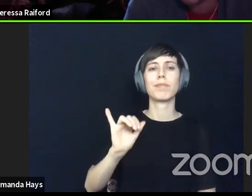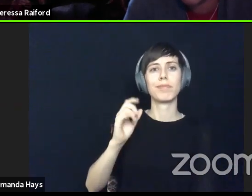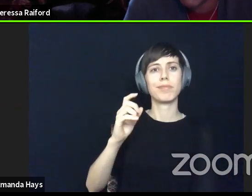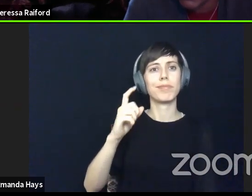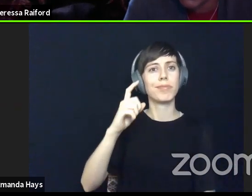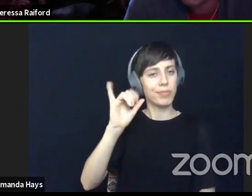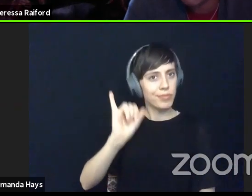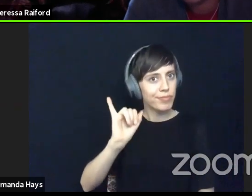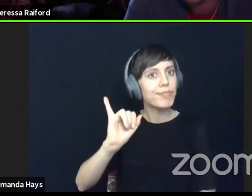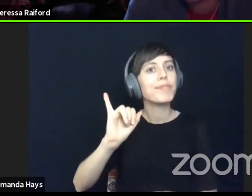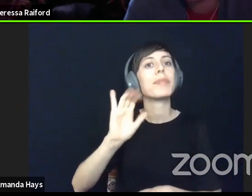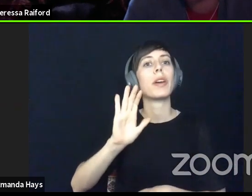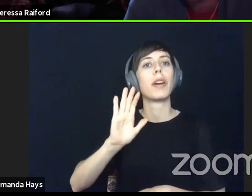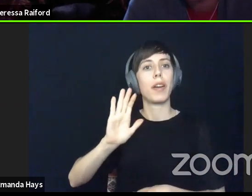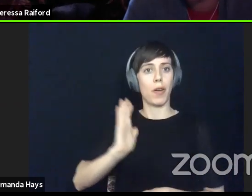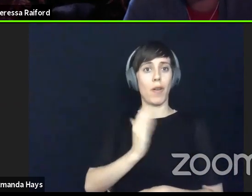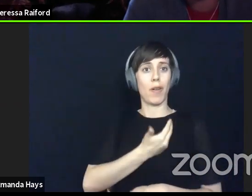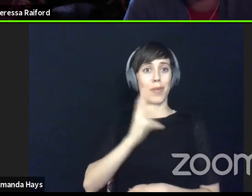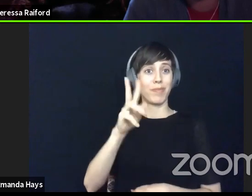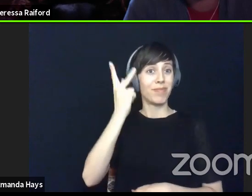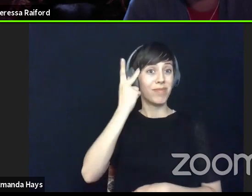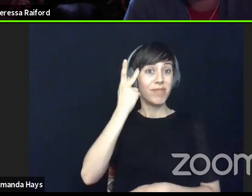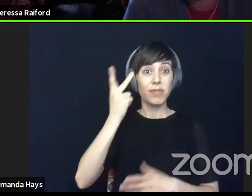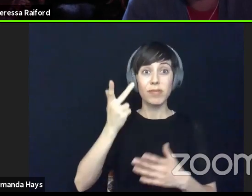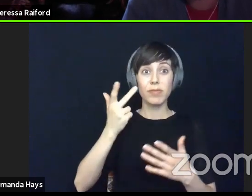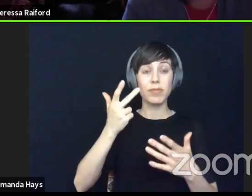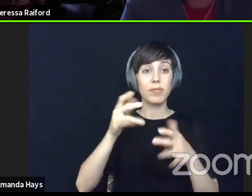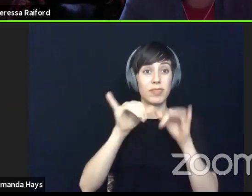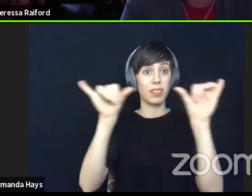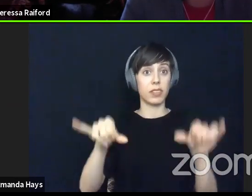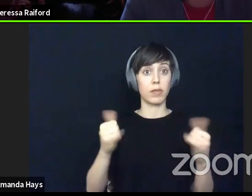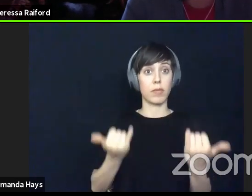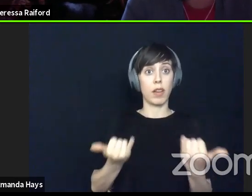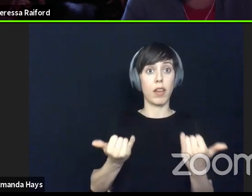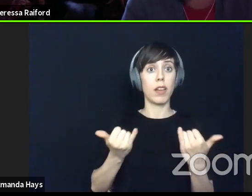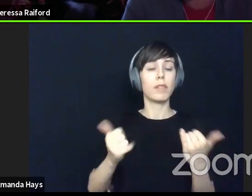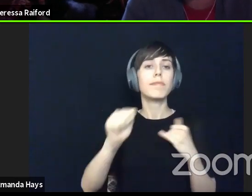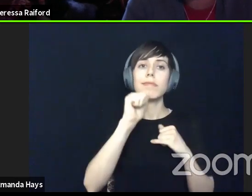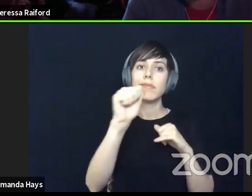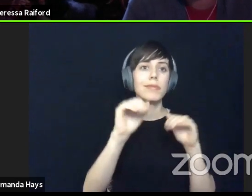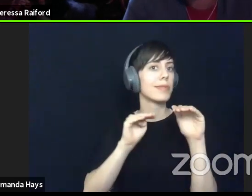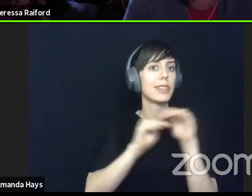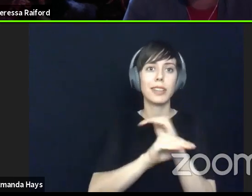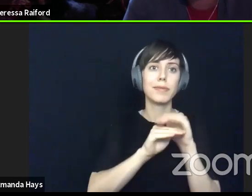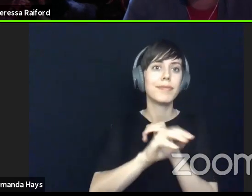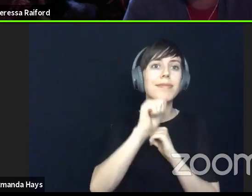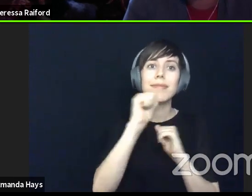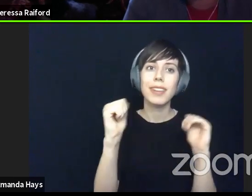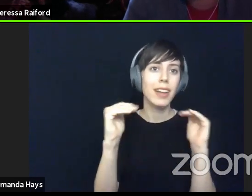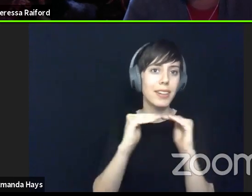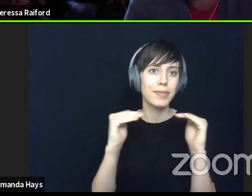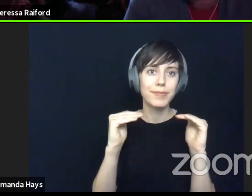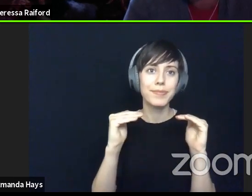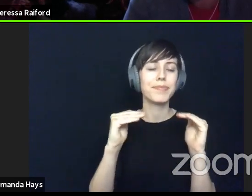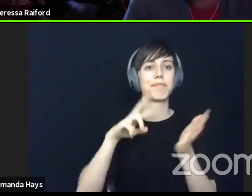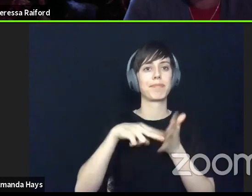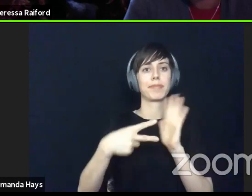in resistance movement work really into what we can define as fair and equal policy and